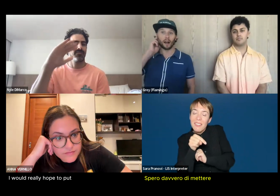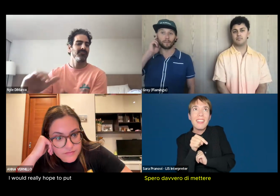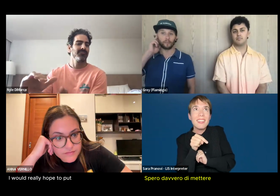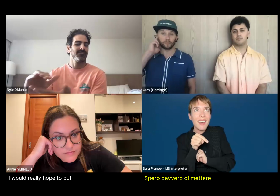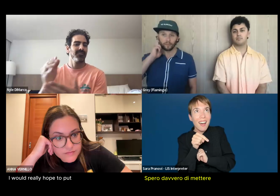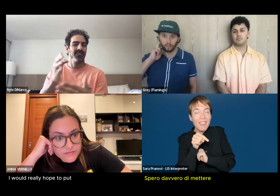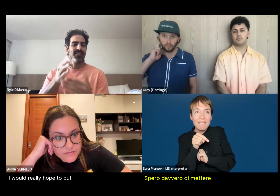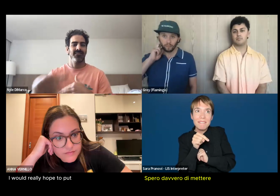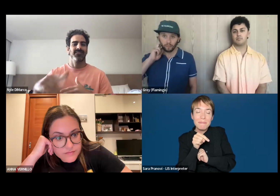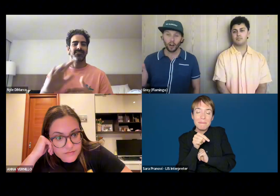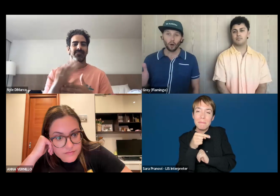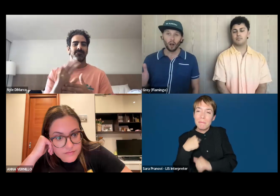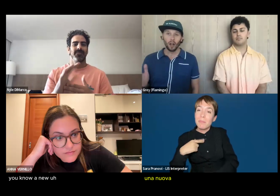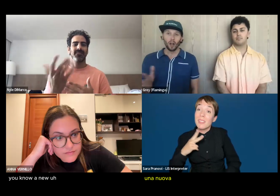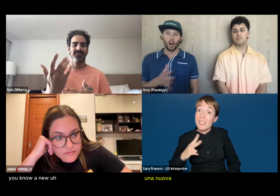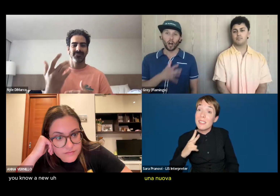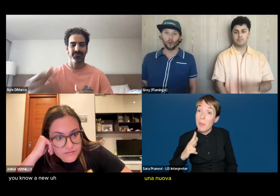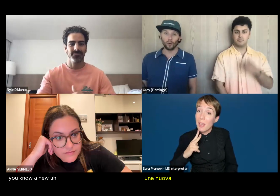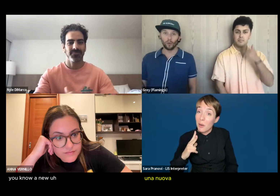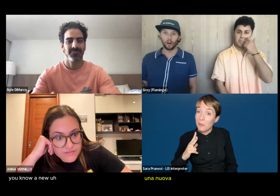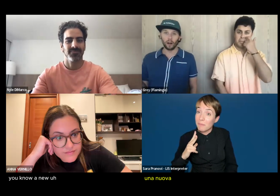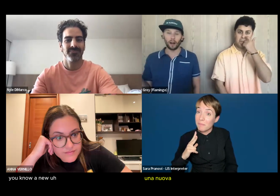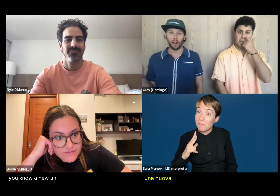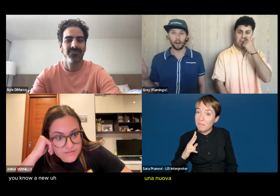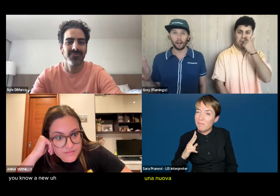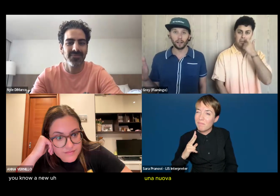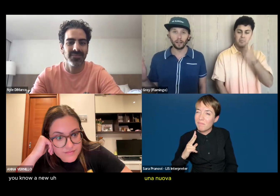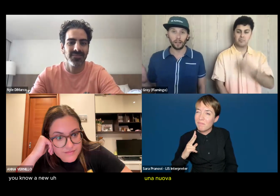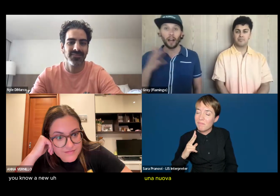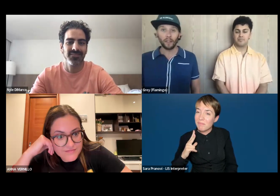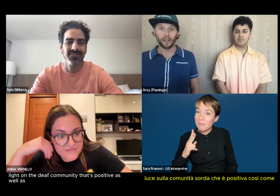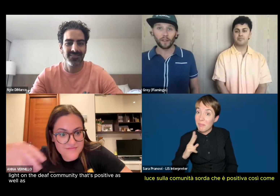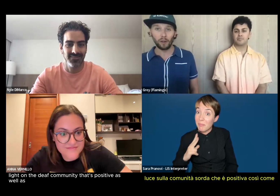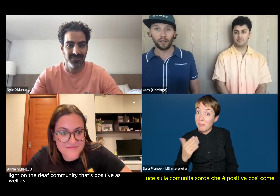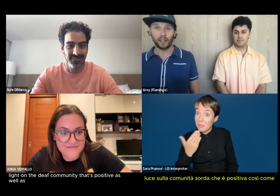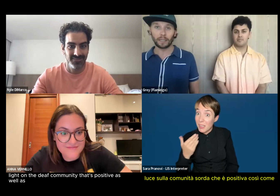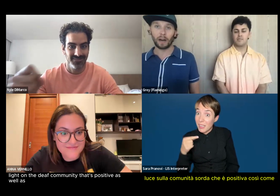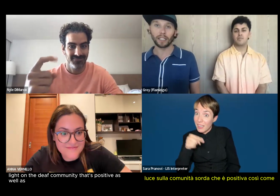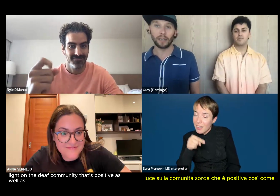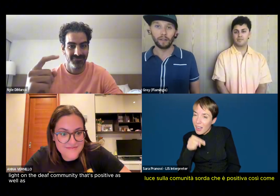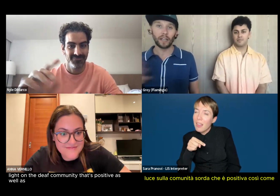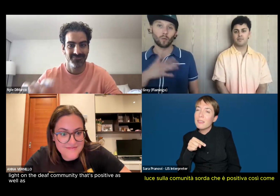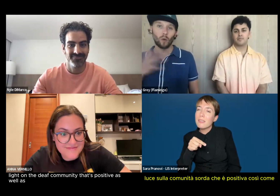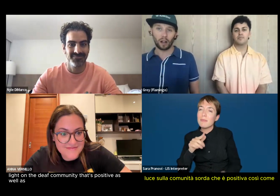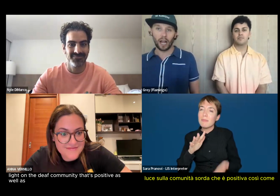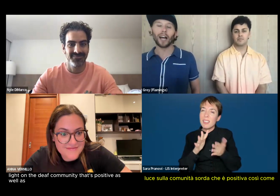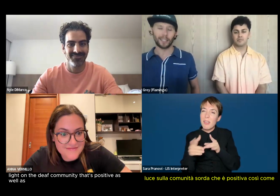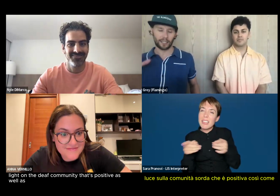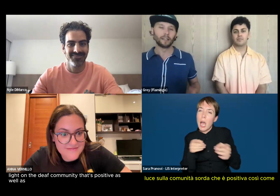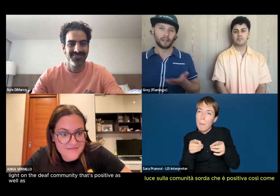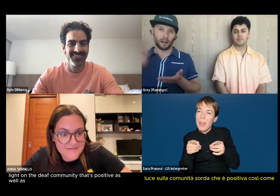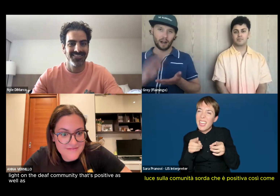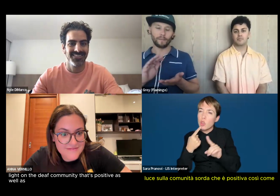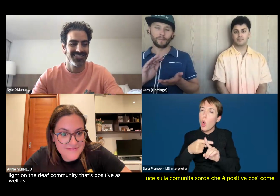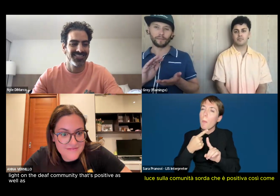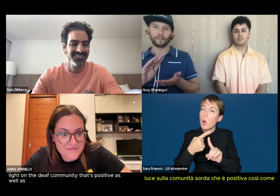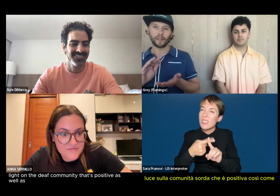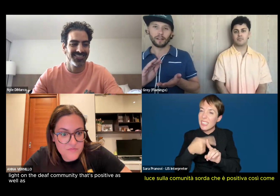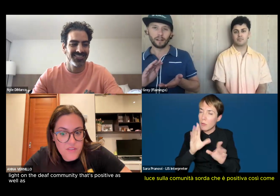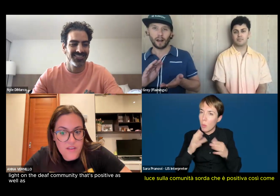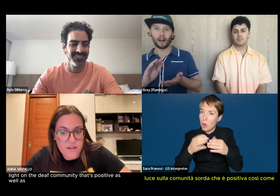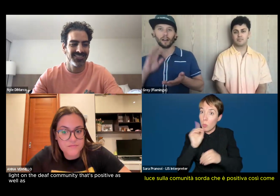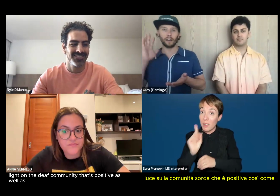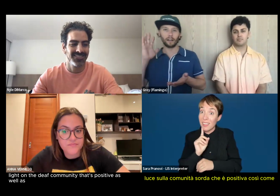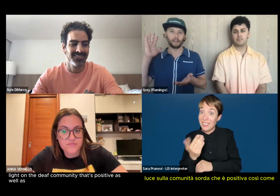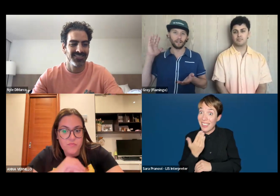to put, you know, a new light on the deaf community that's positive, as well as